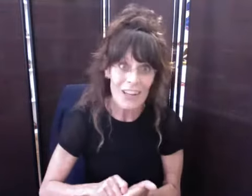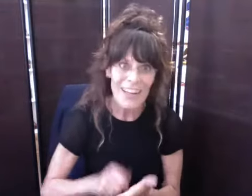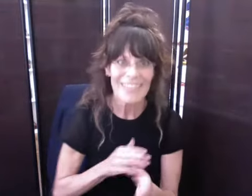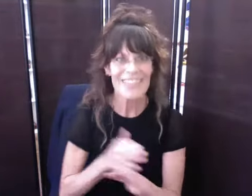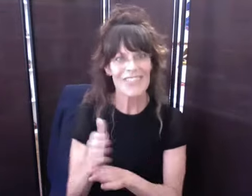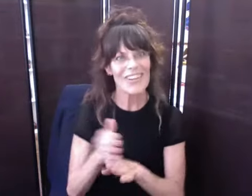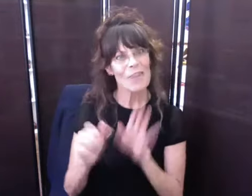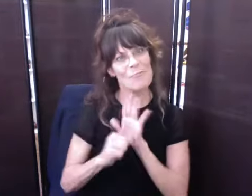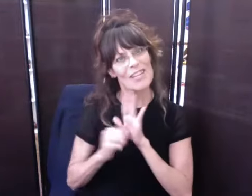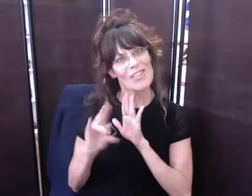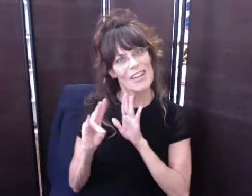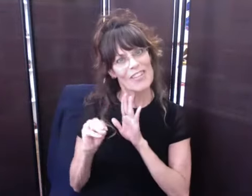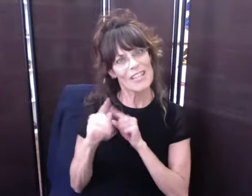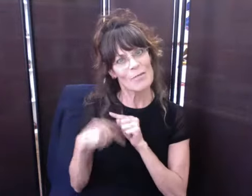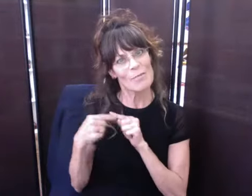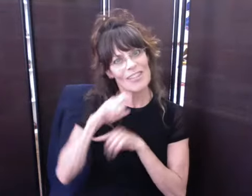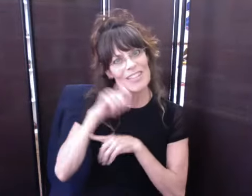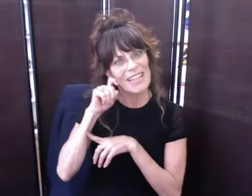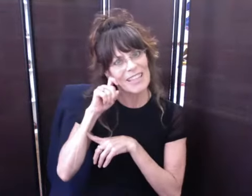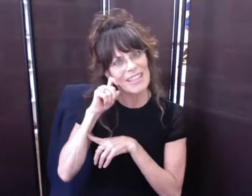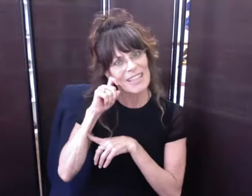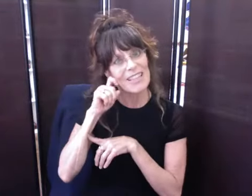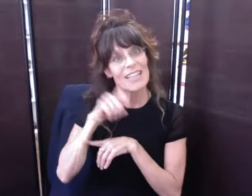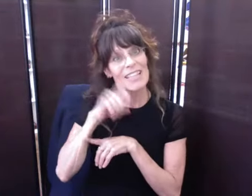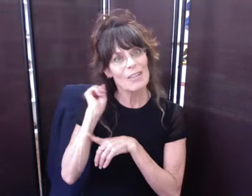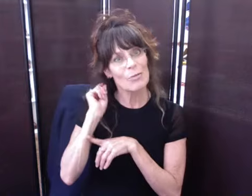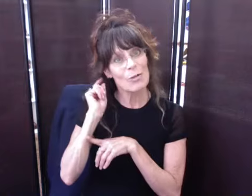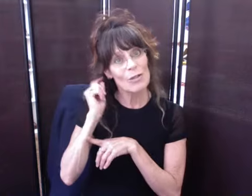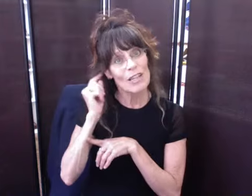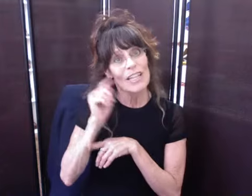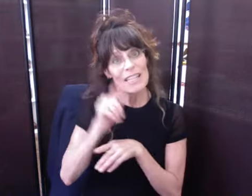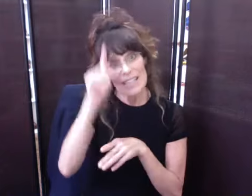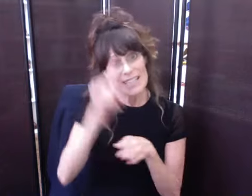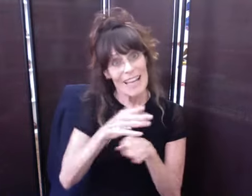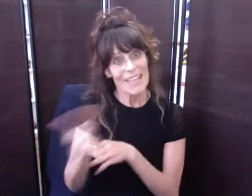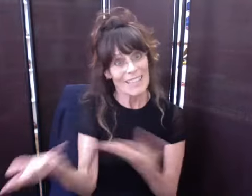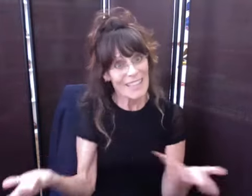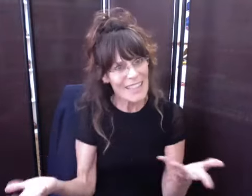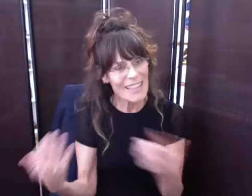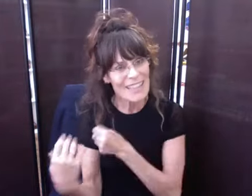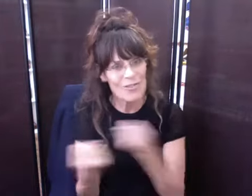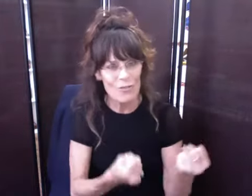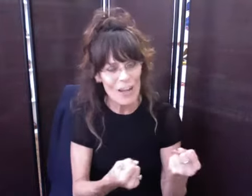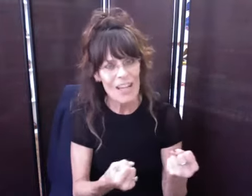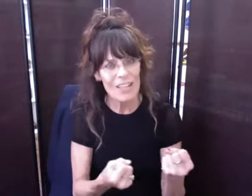about sex, that there's a thing called sexual sanity, that there's a thing about the strength to do the right thing, right? Guidance in